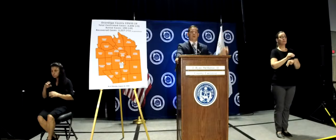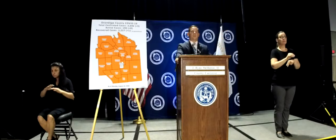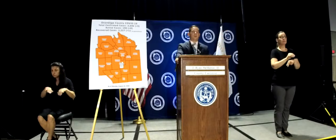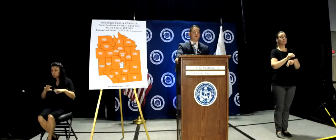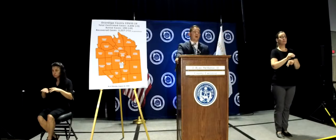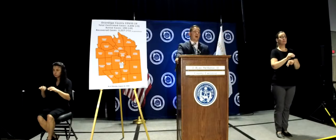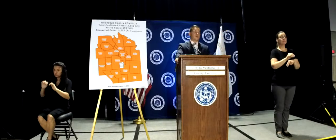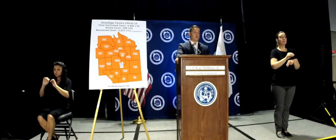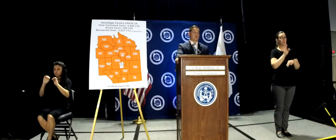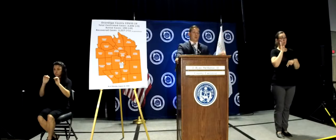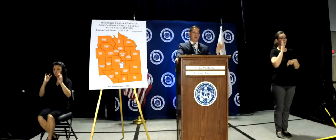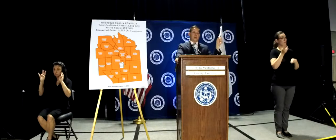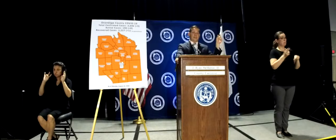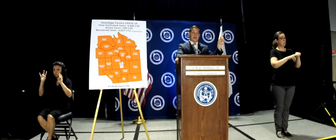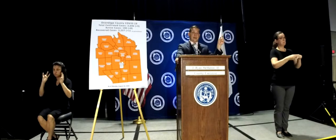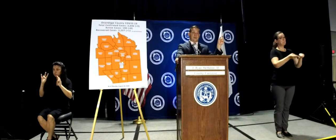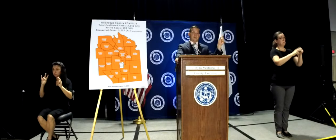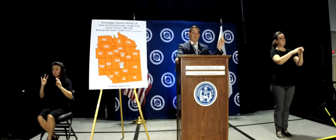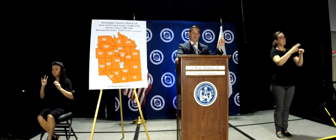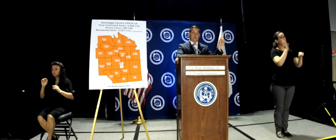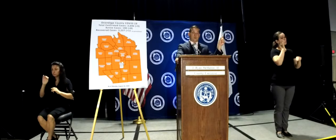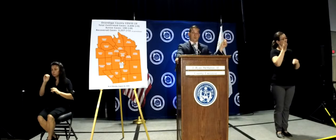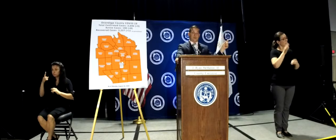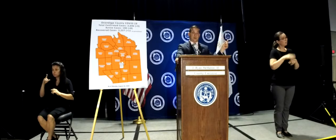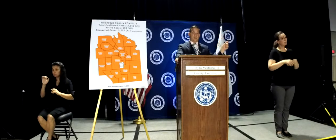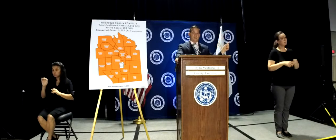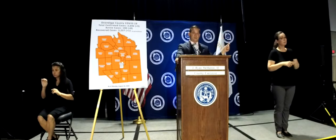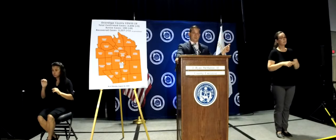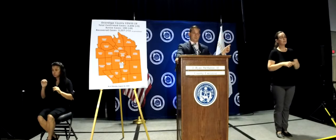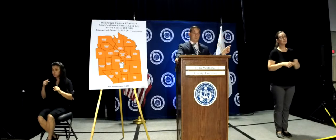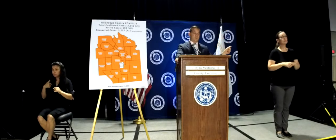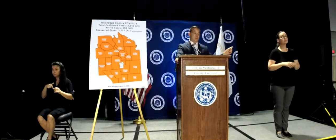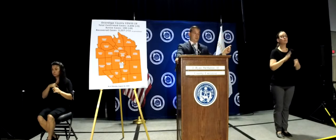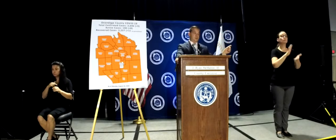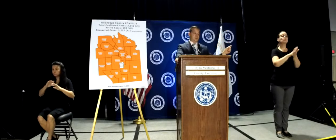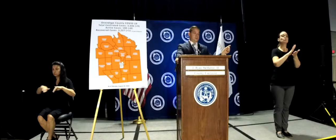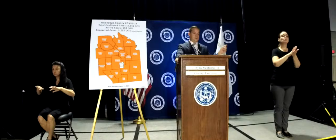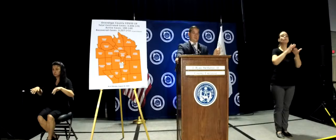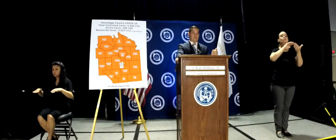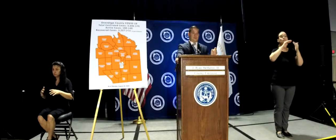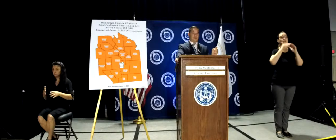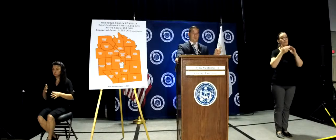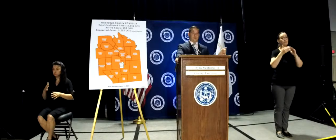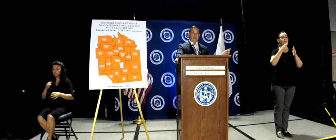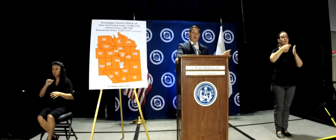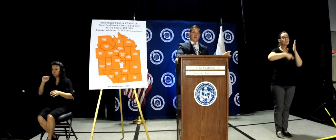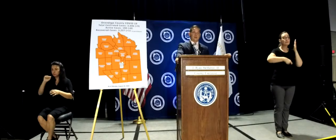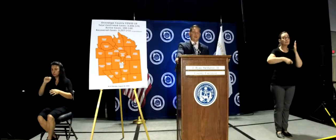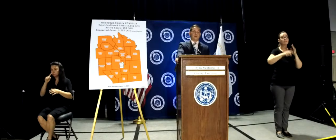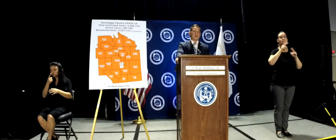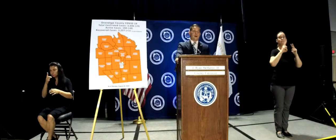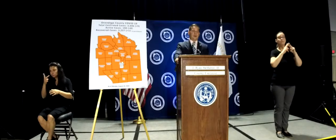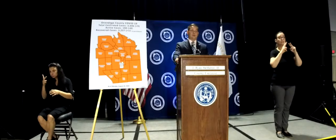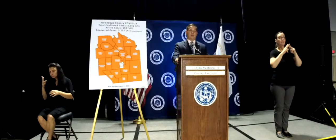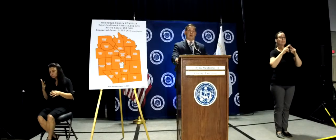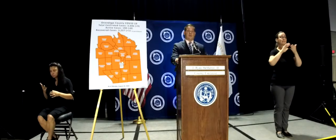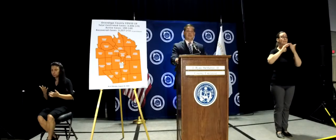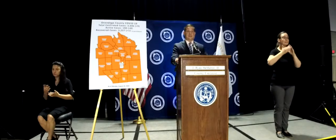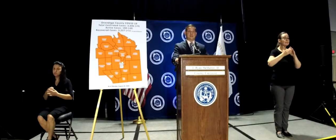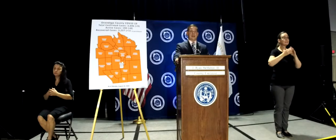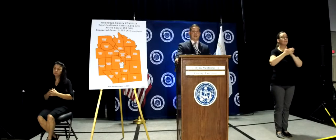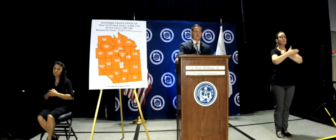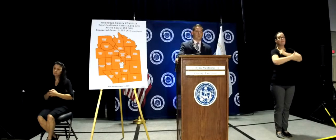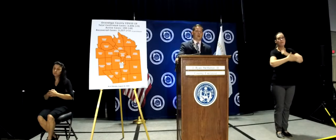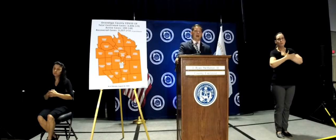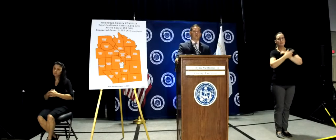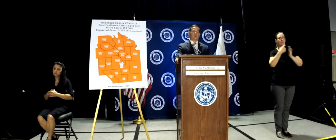up every year. So when you look at your schools, your towns, your villages, your city, or your county, it's a lot of